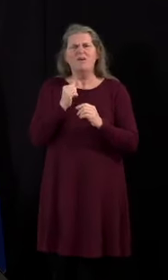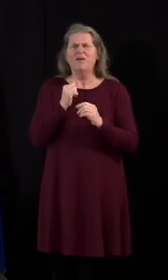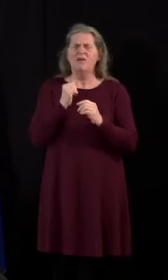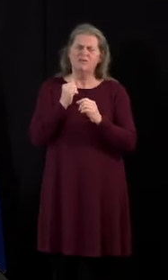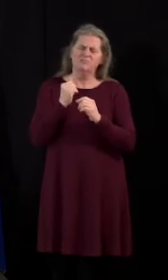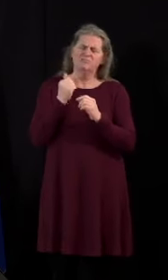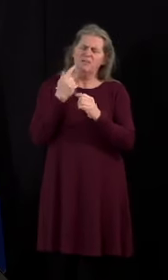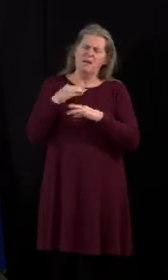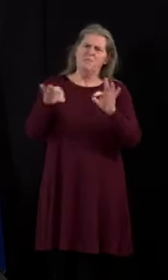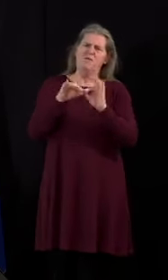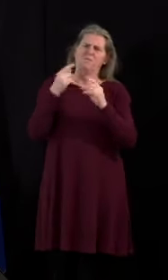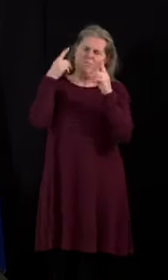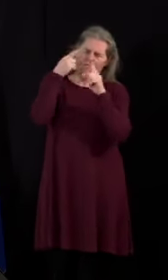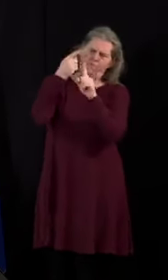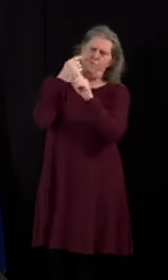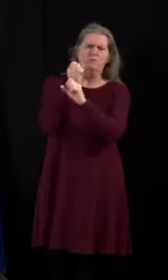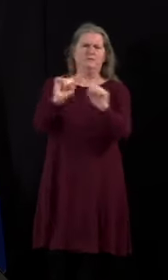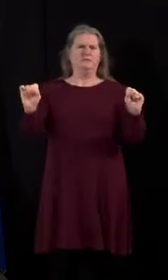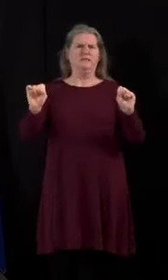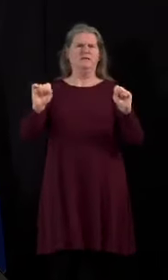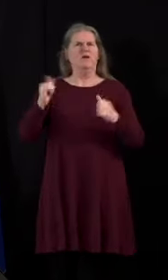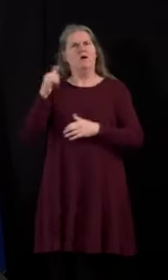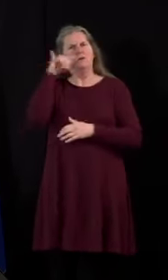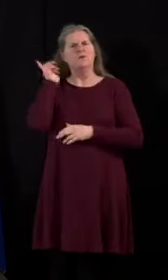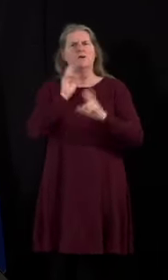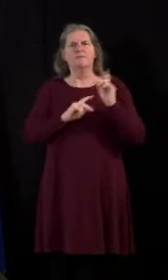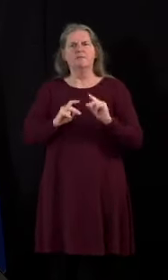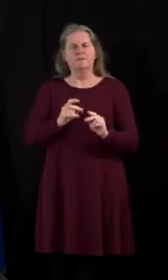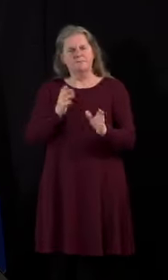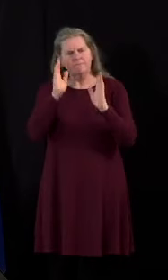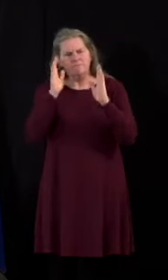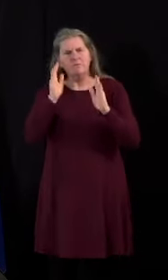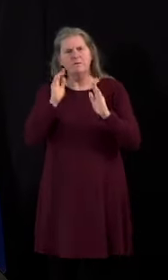Stay vigilant and stay healthy.